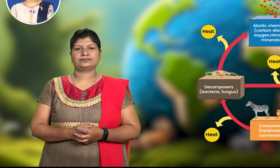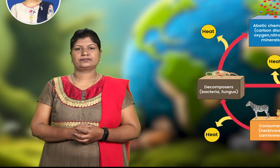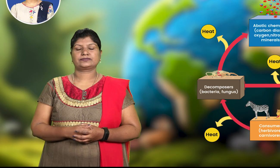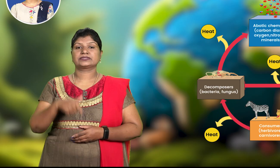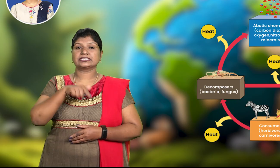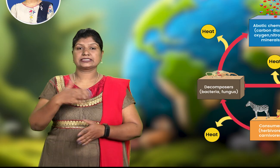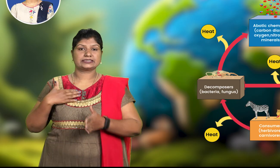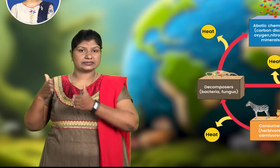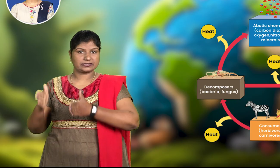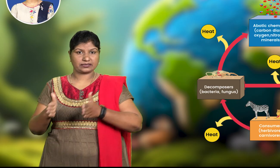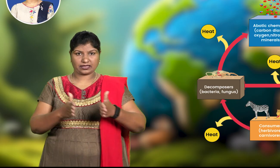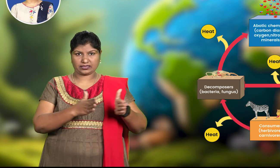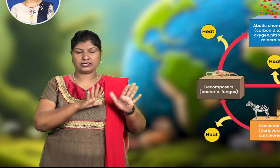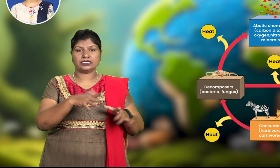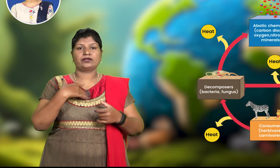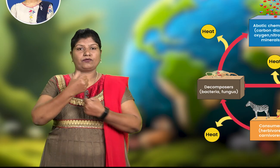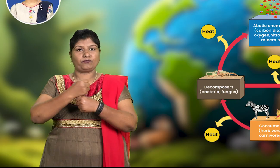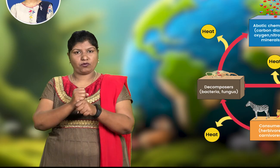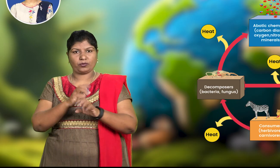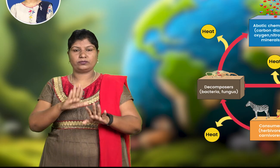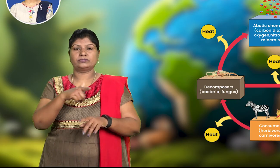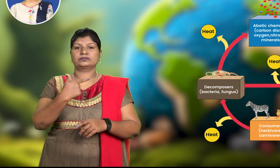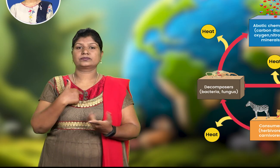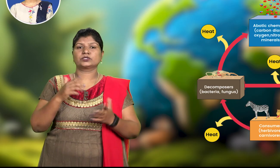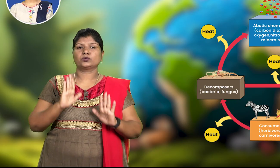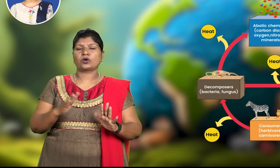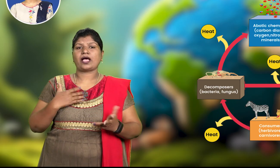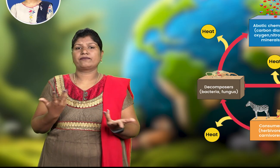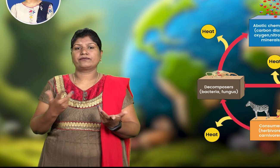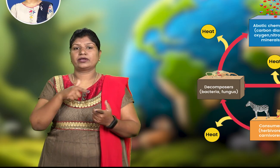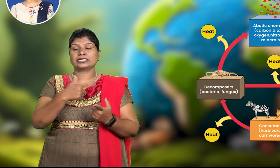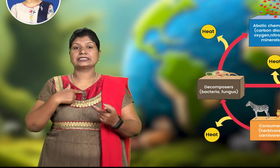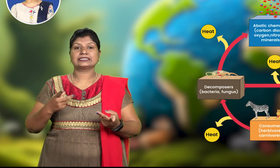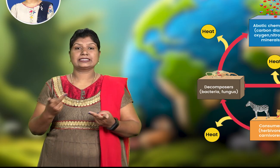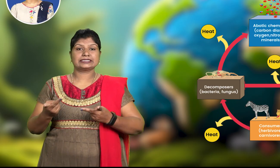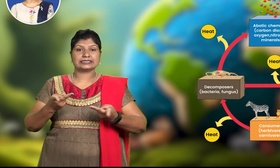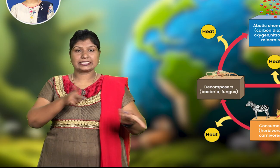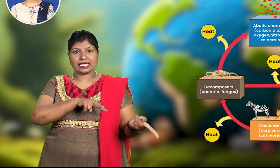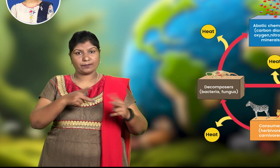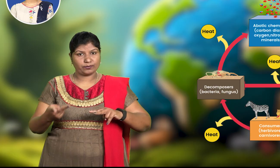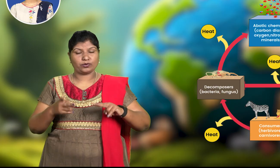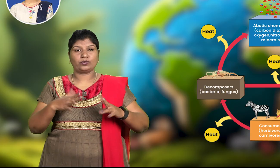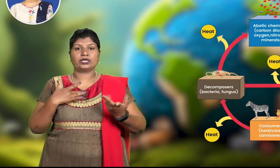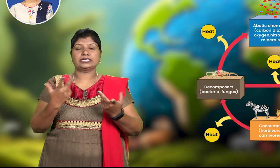The structure which is formed due to these reciprocal relationships